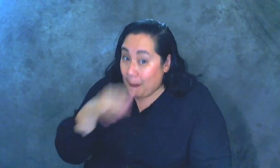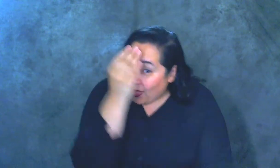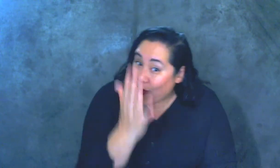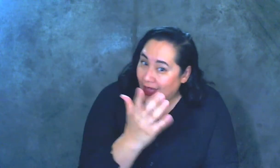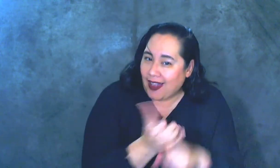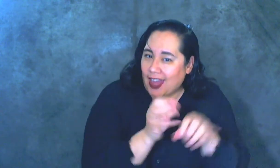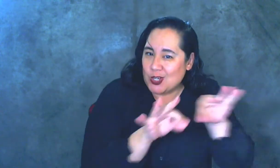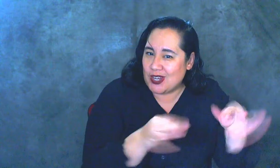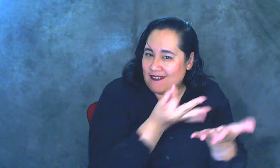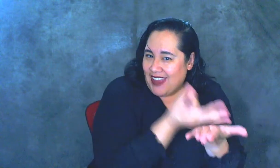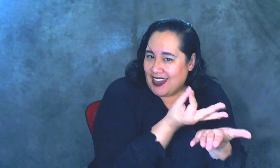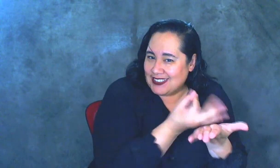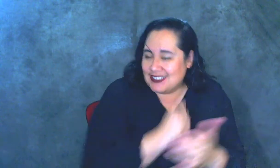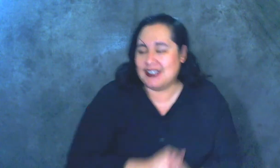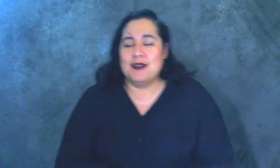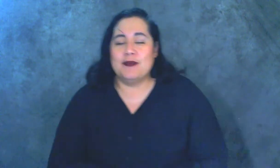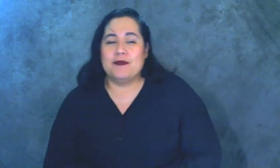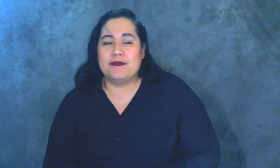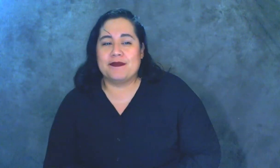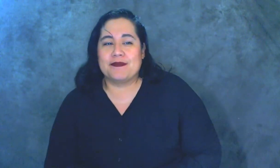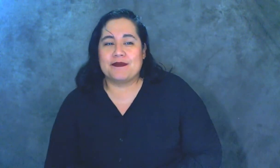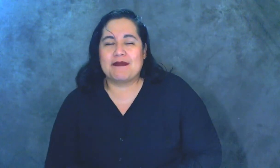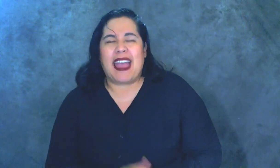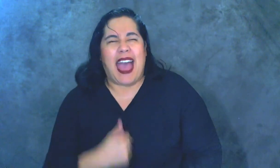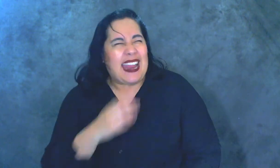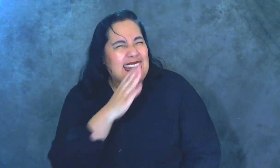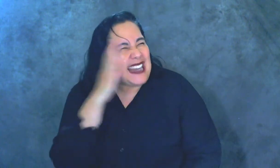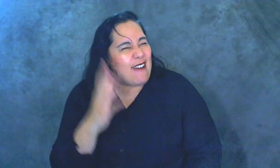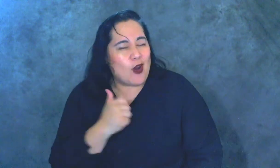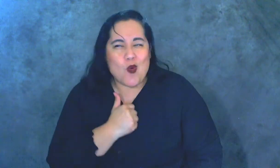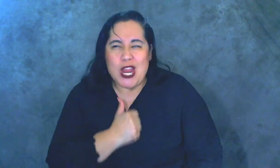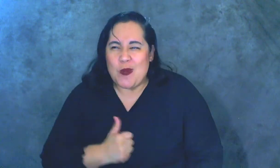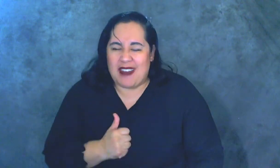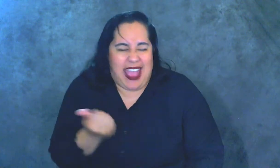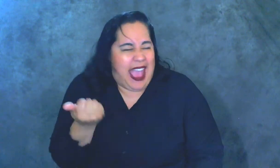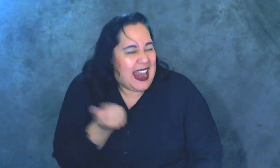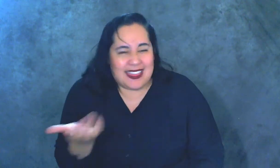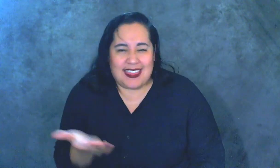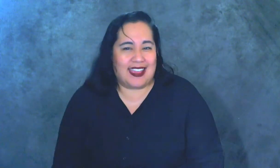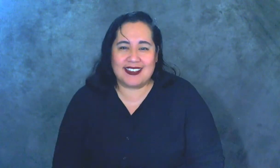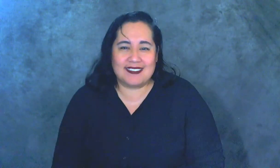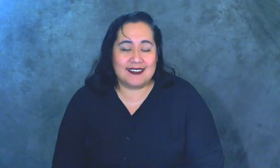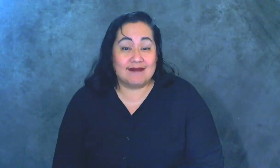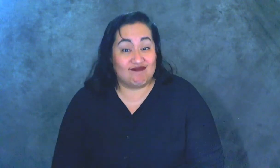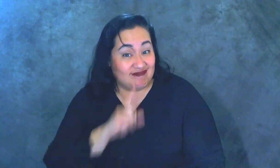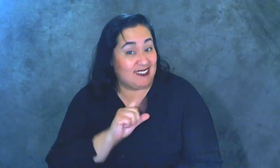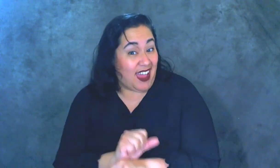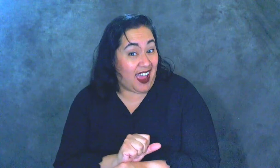in finance. I never regret anything. In fact, I